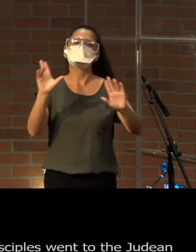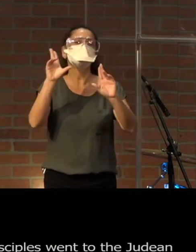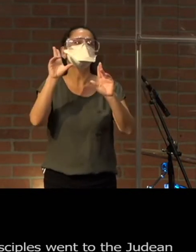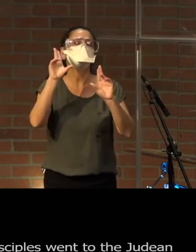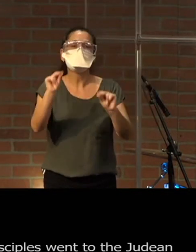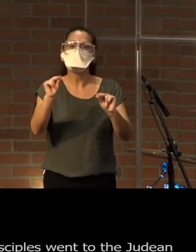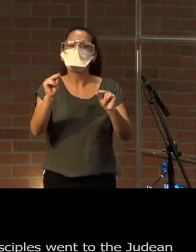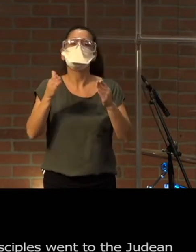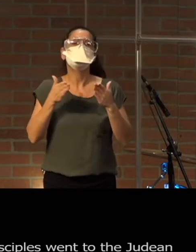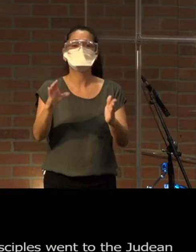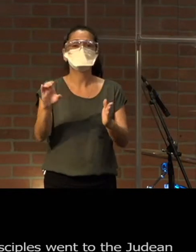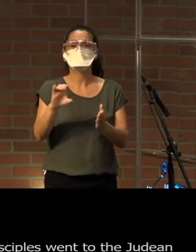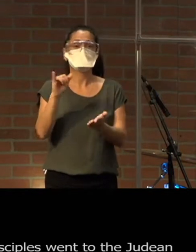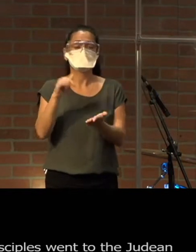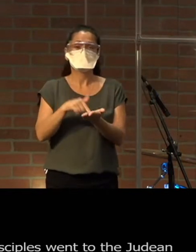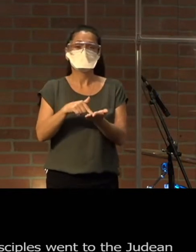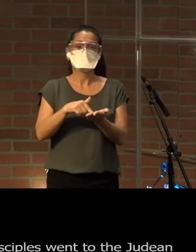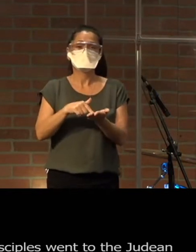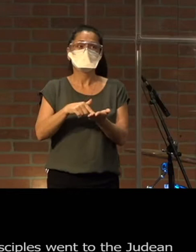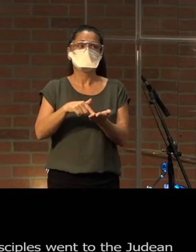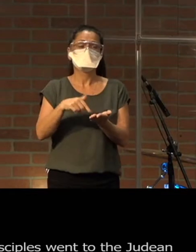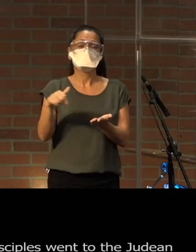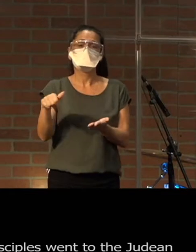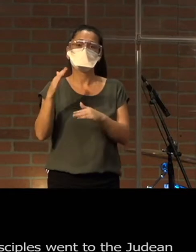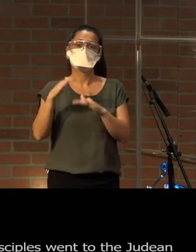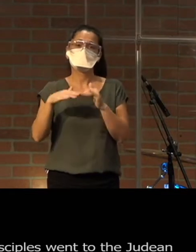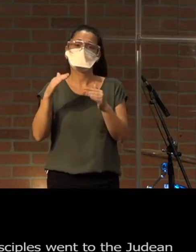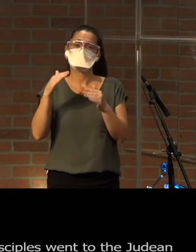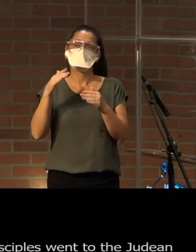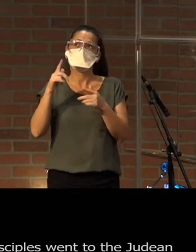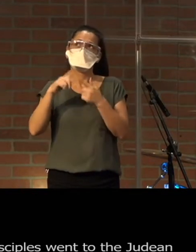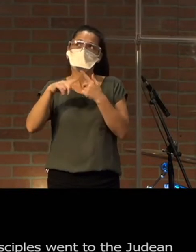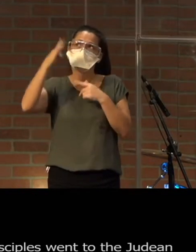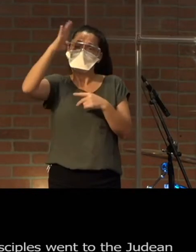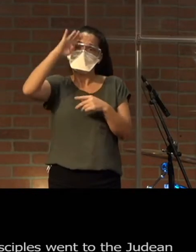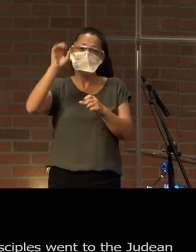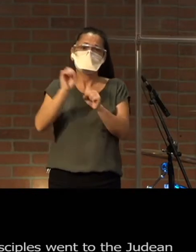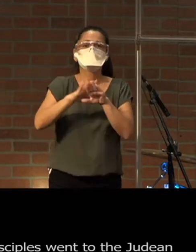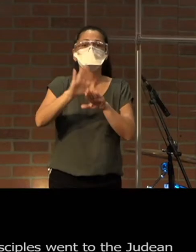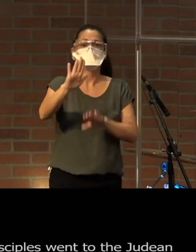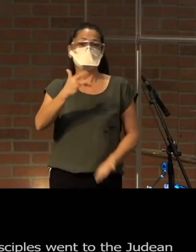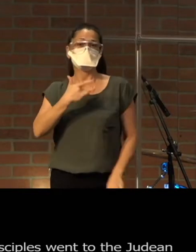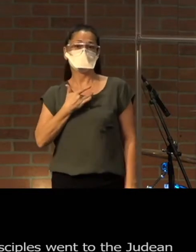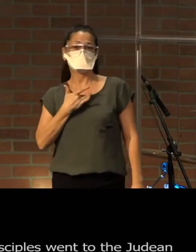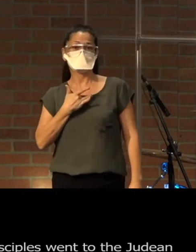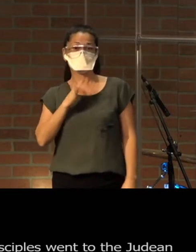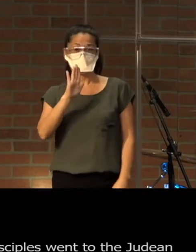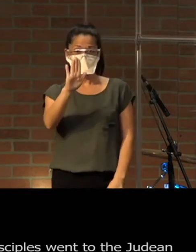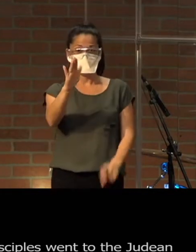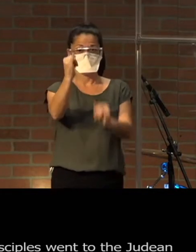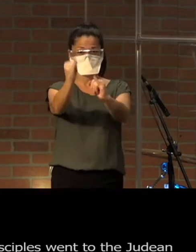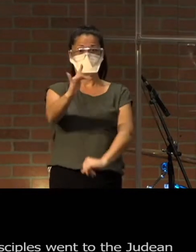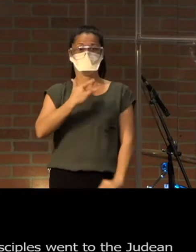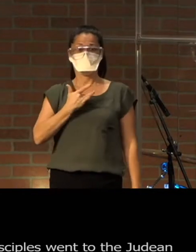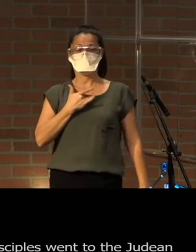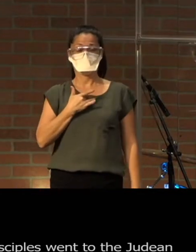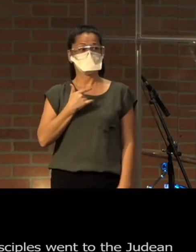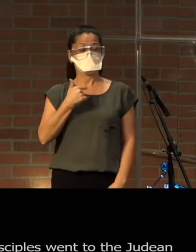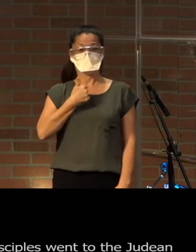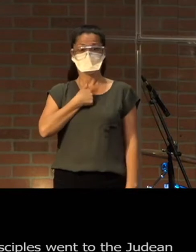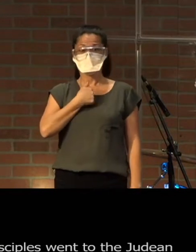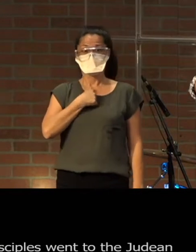to do this other than what God has put on your heart. So for me personally, I don't write a ton in my study. I use a journal